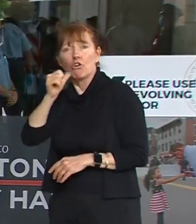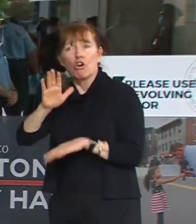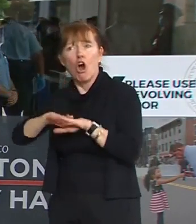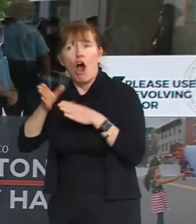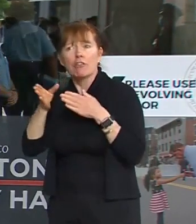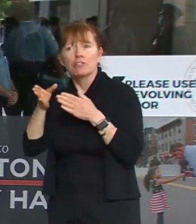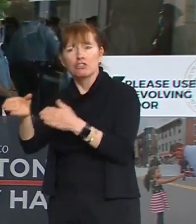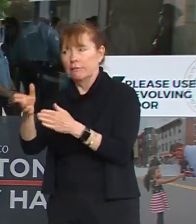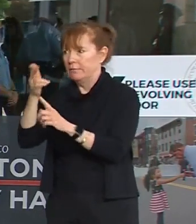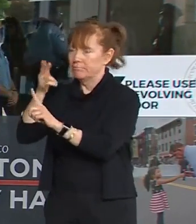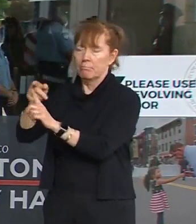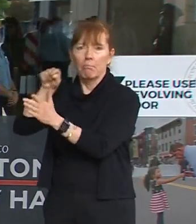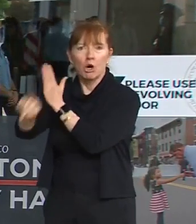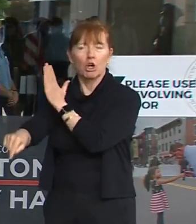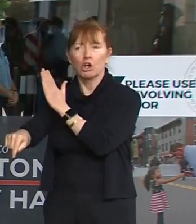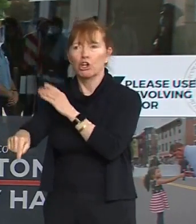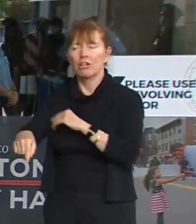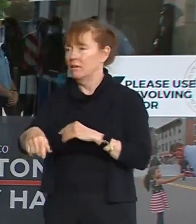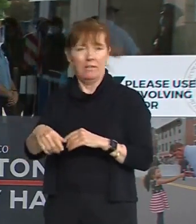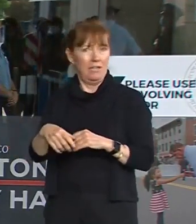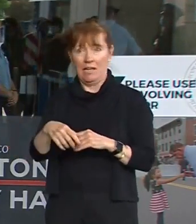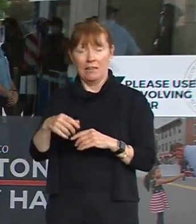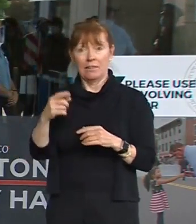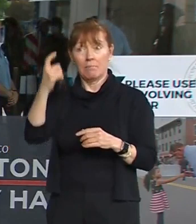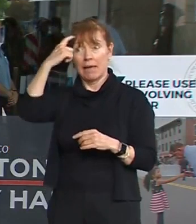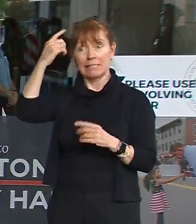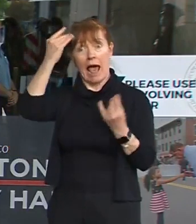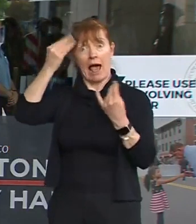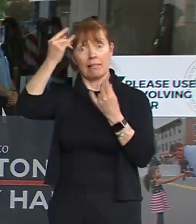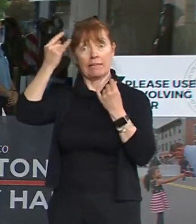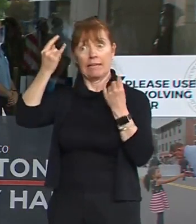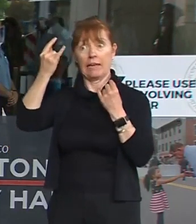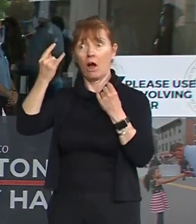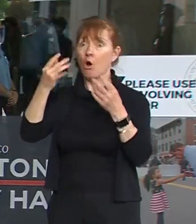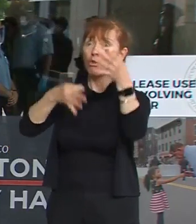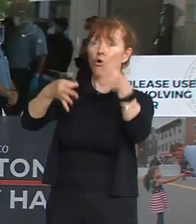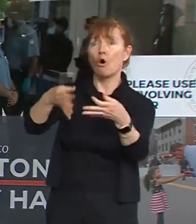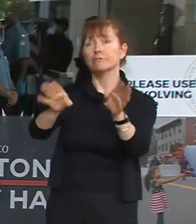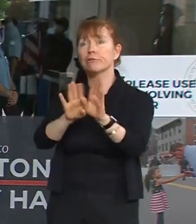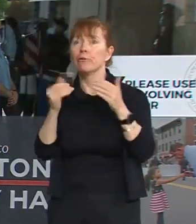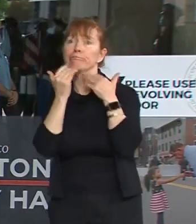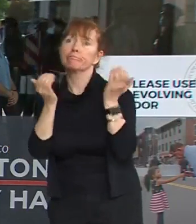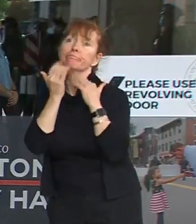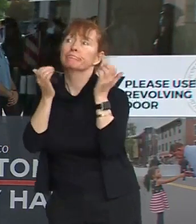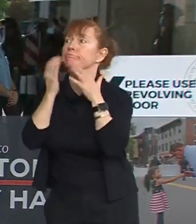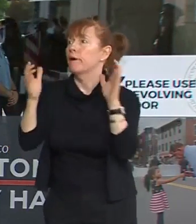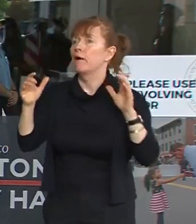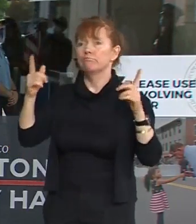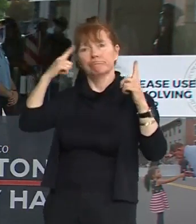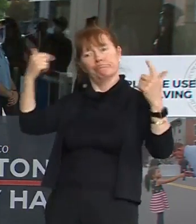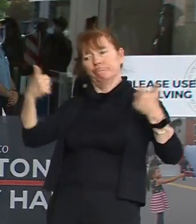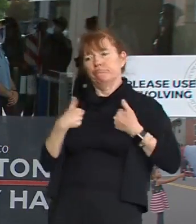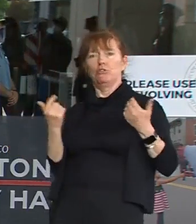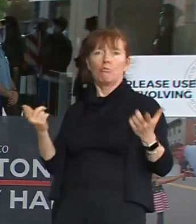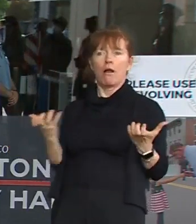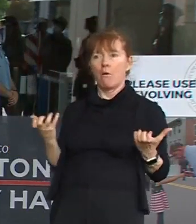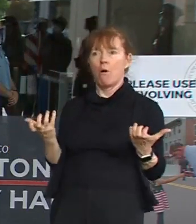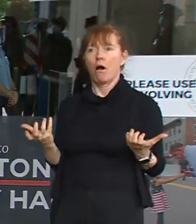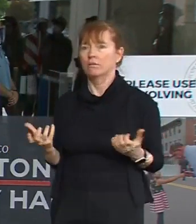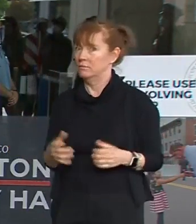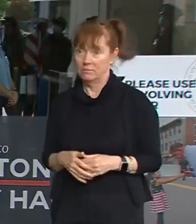street is we can do whatever we want because there's no repercussions. The courts are closed. We can do what we want. So, how about